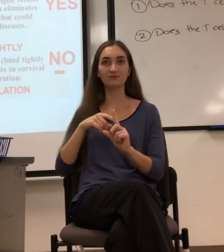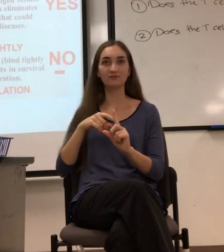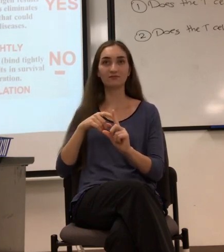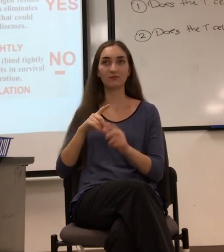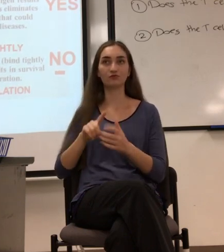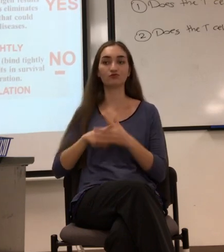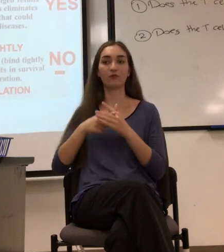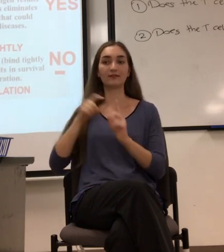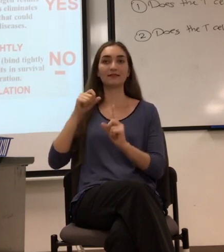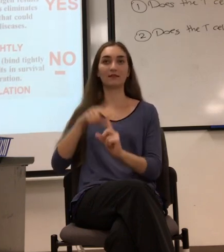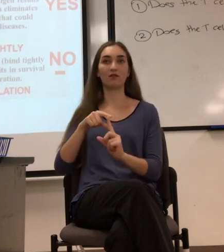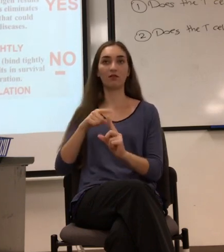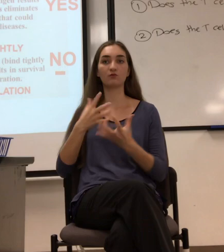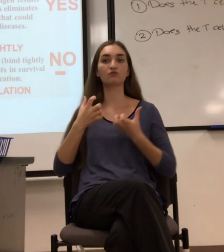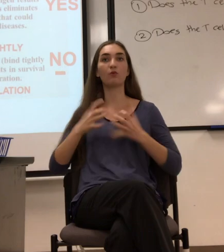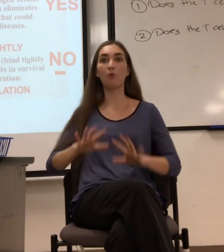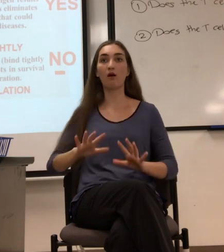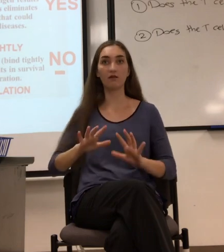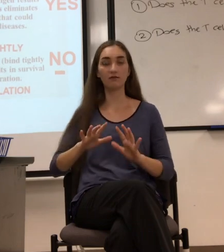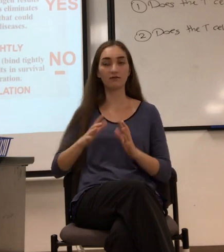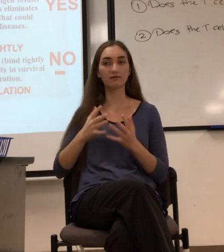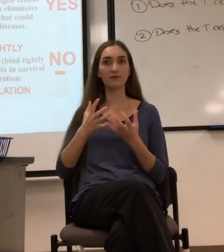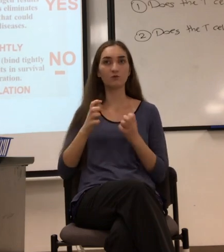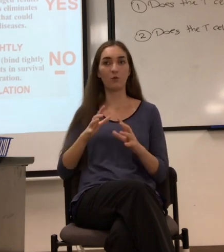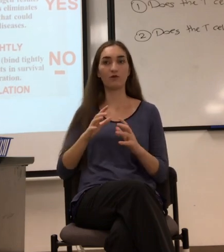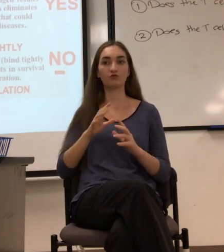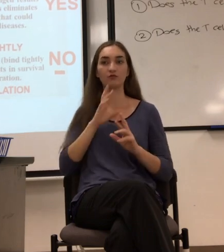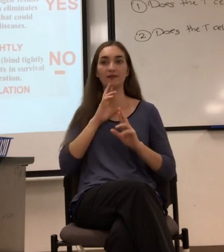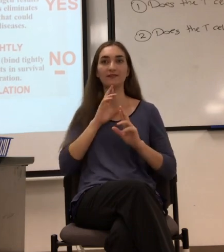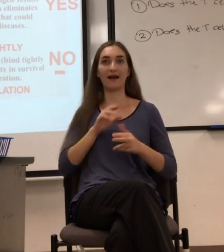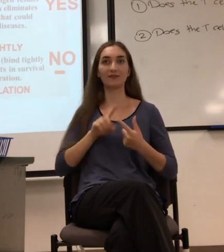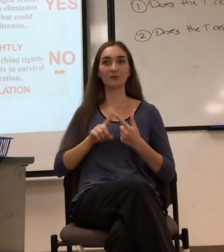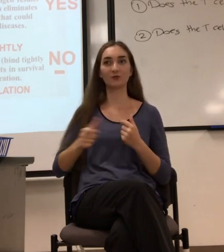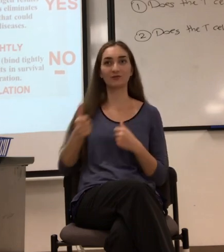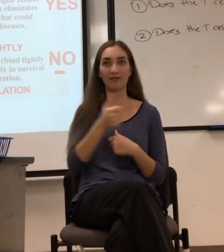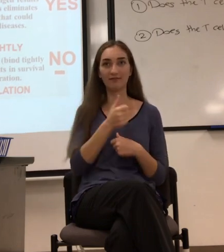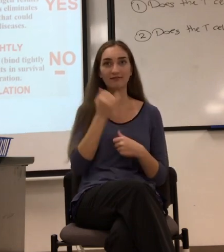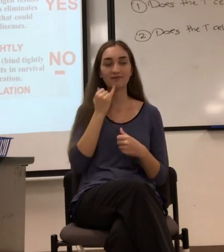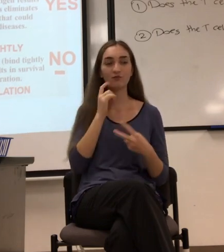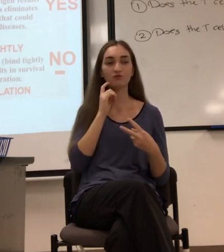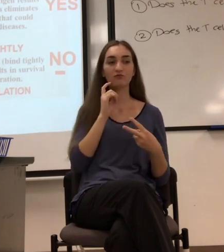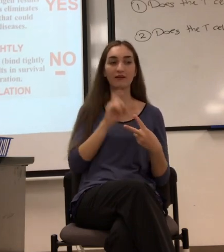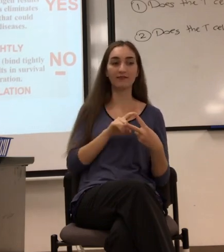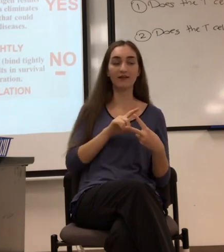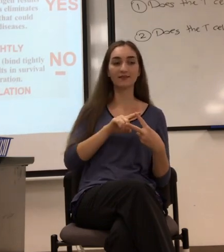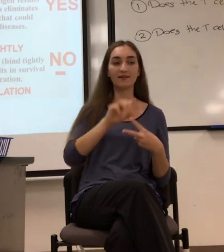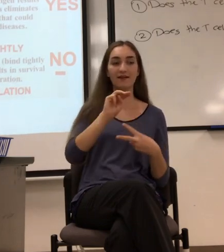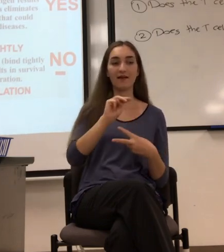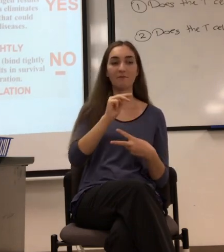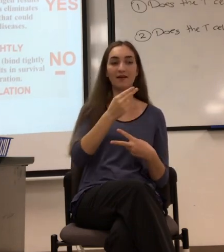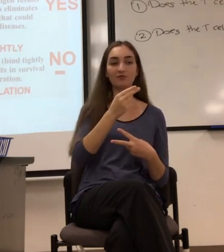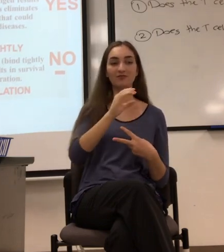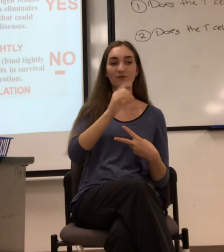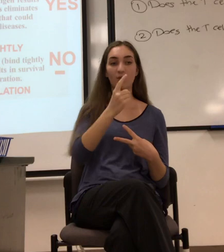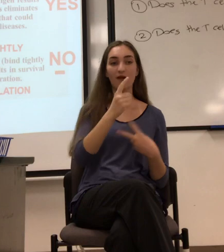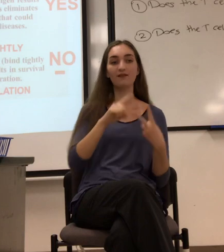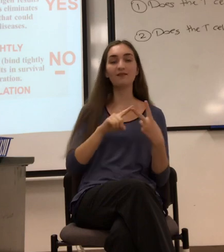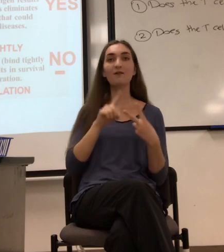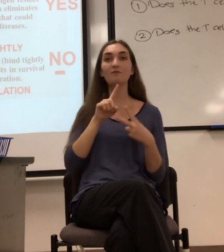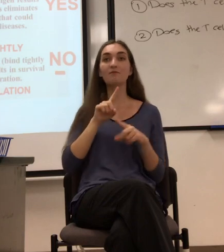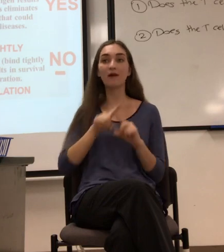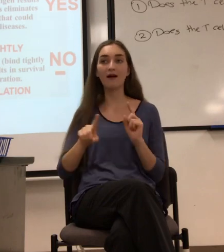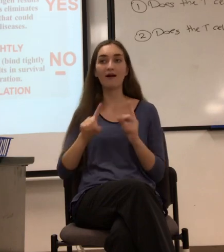signal, and you don't want that. You don't want to react to self. So if you recognize MHC1 but don't react to a self AG, then leave a little gap